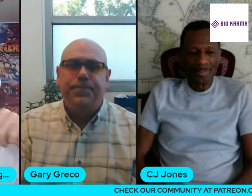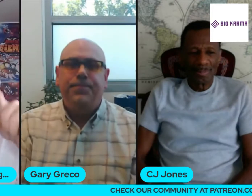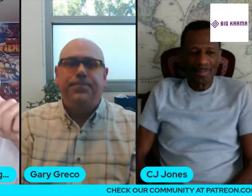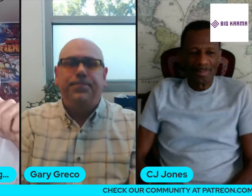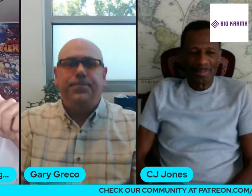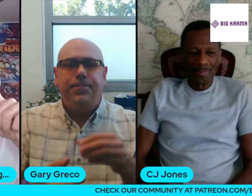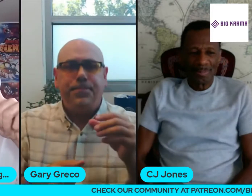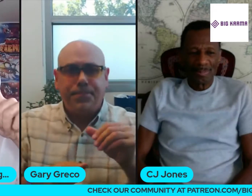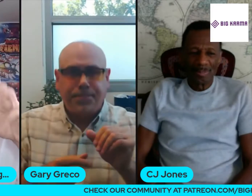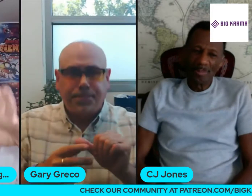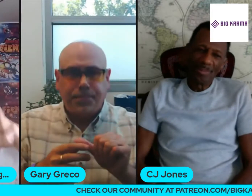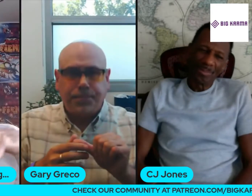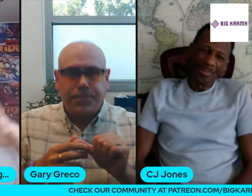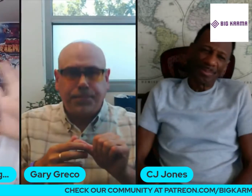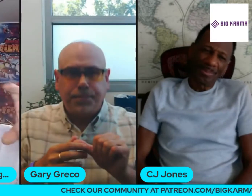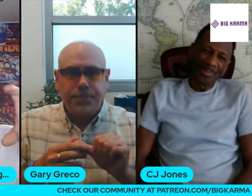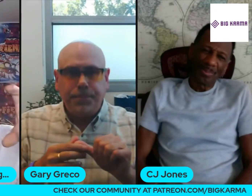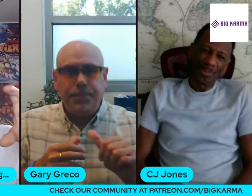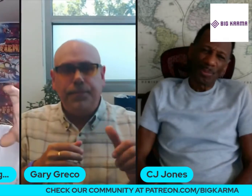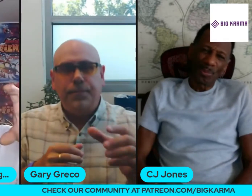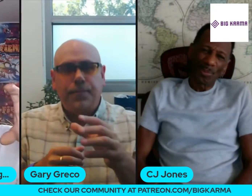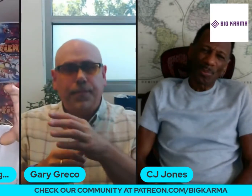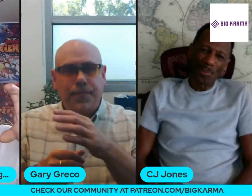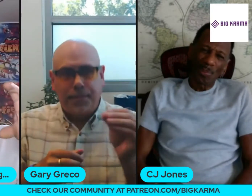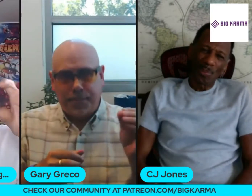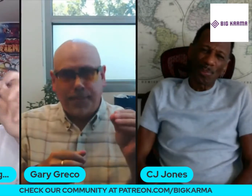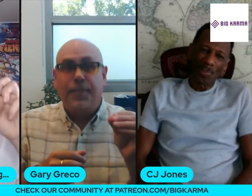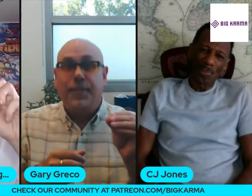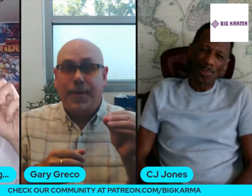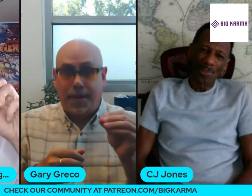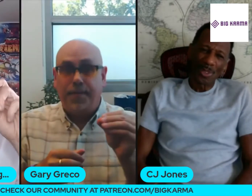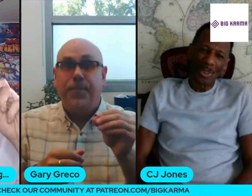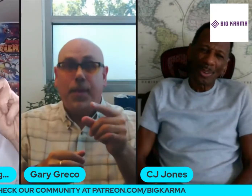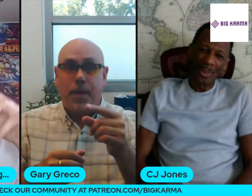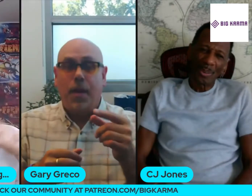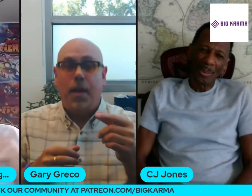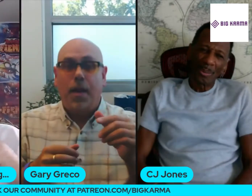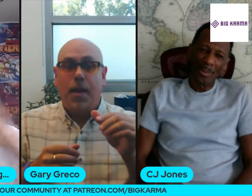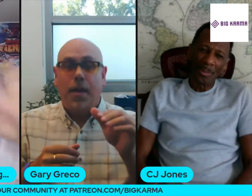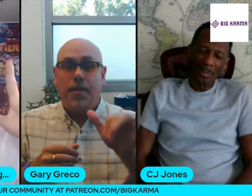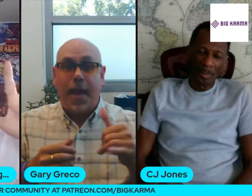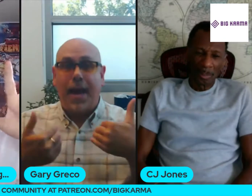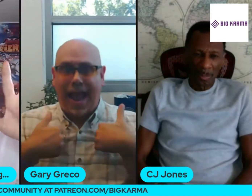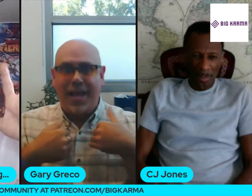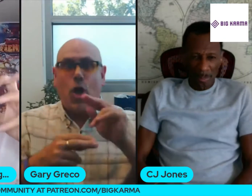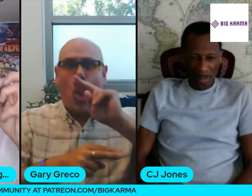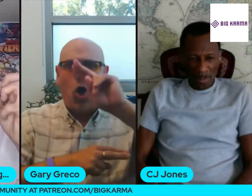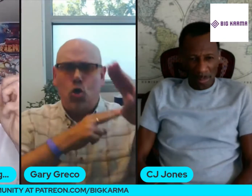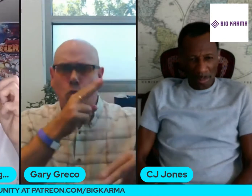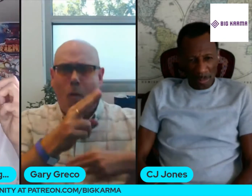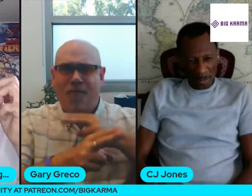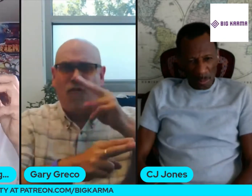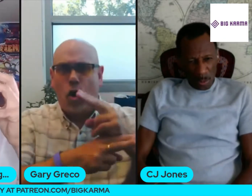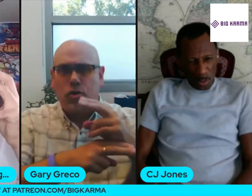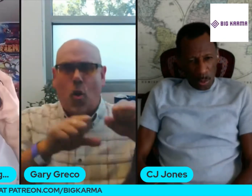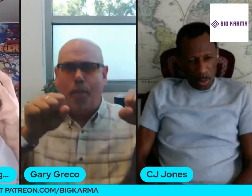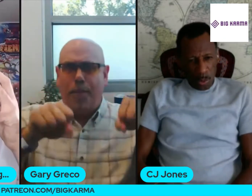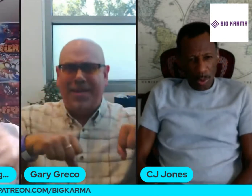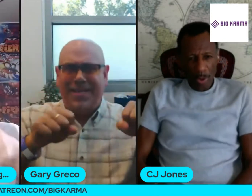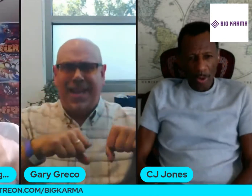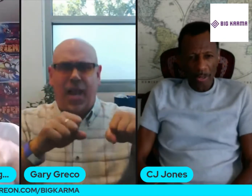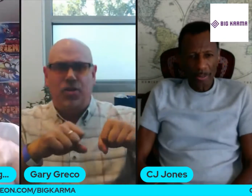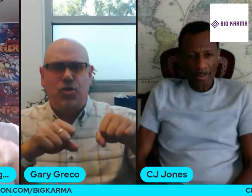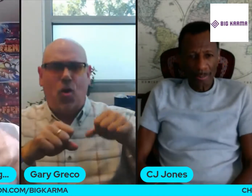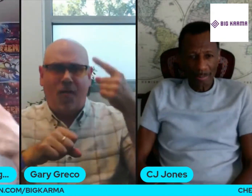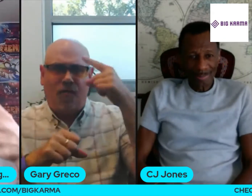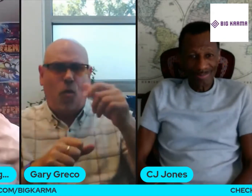And that can have universal potential even for anybody out there. And I